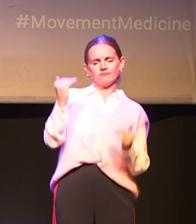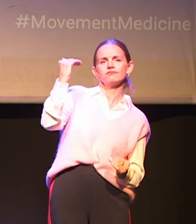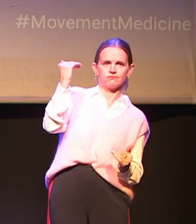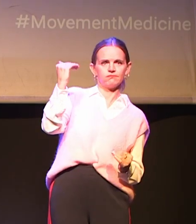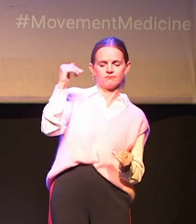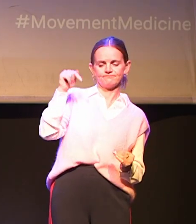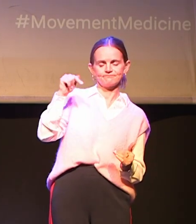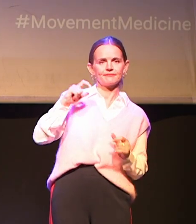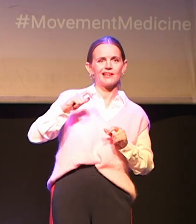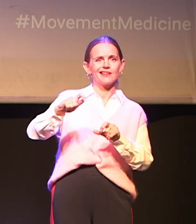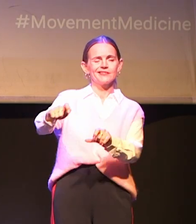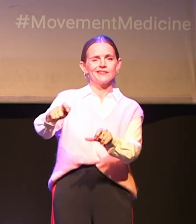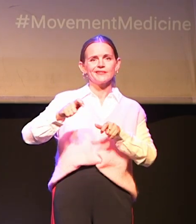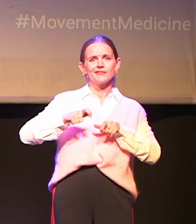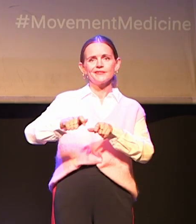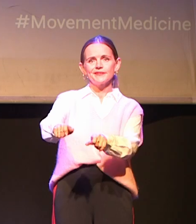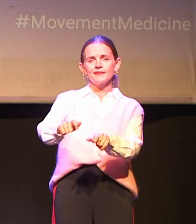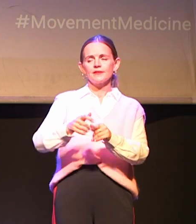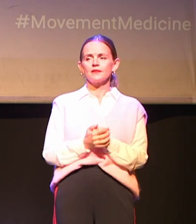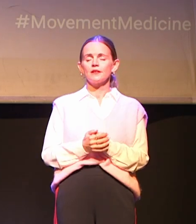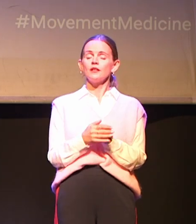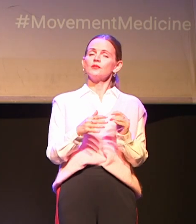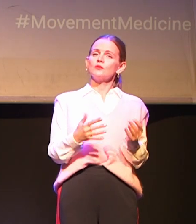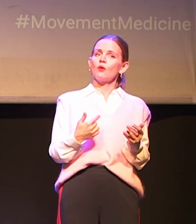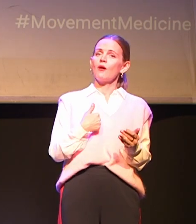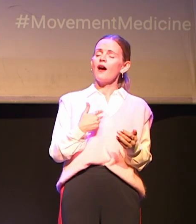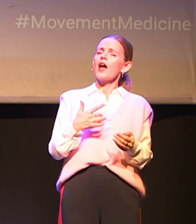feel joyfully, in some ways,